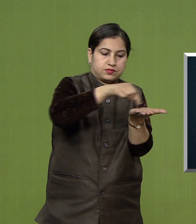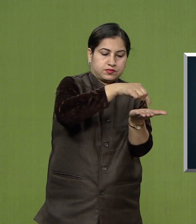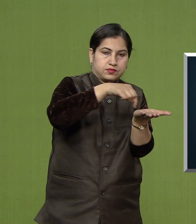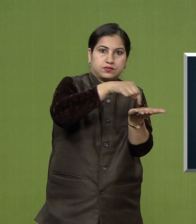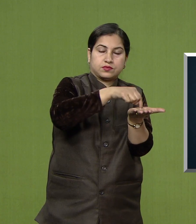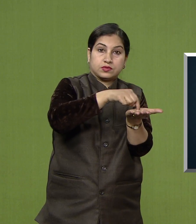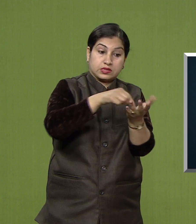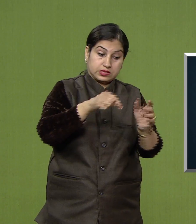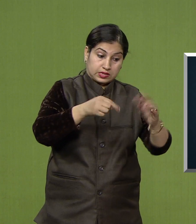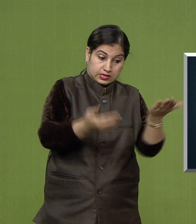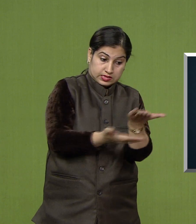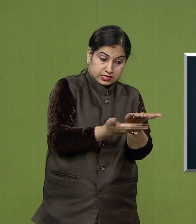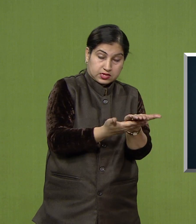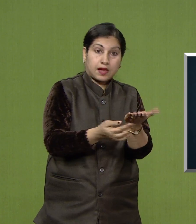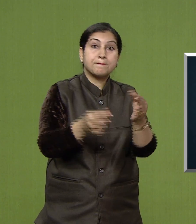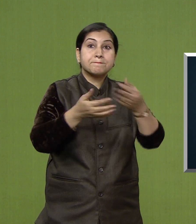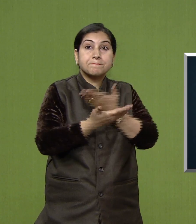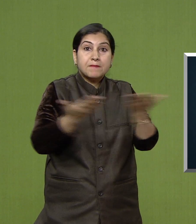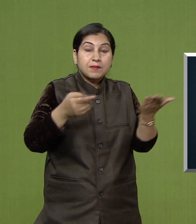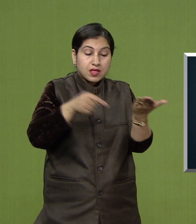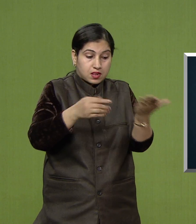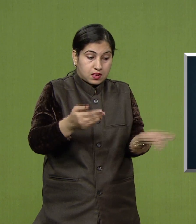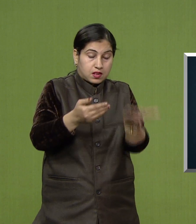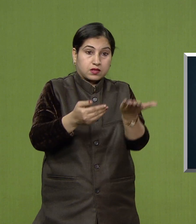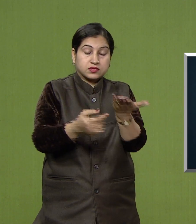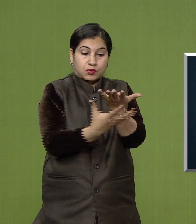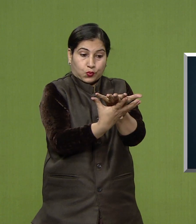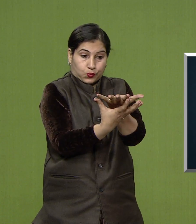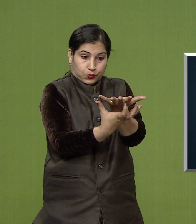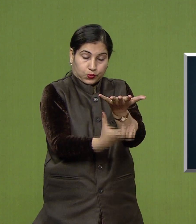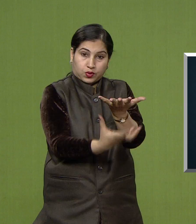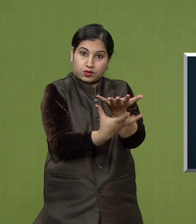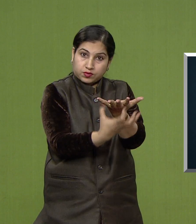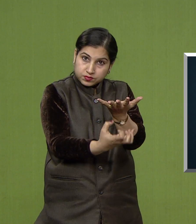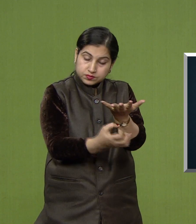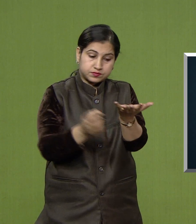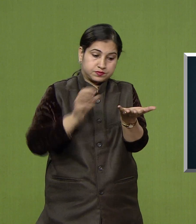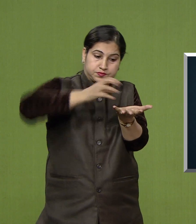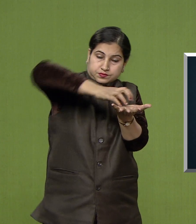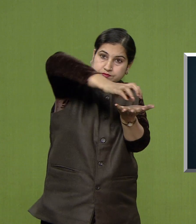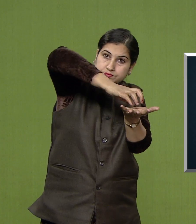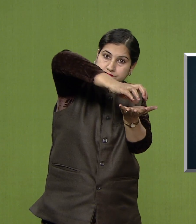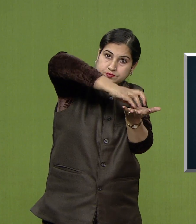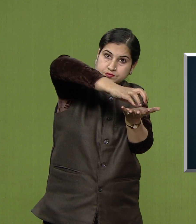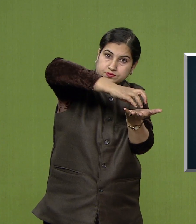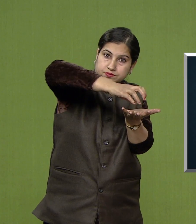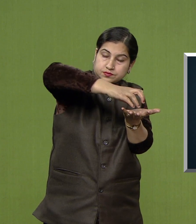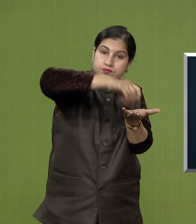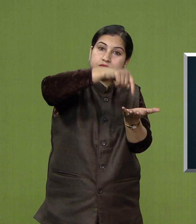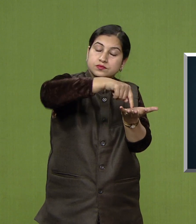You must change the absorbent paper or fabric, commonly known as blotter, as soon as it starts showing